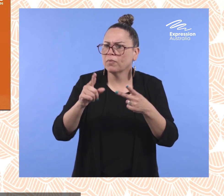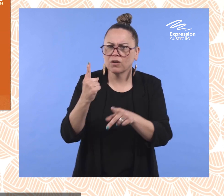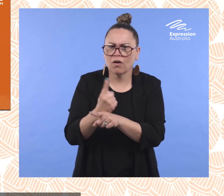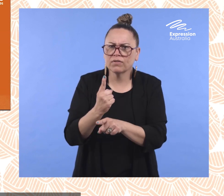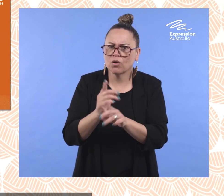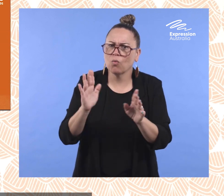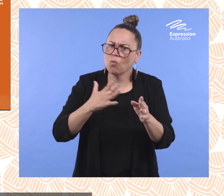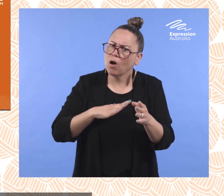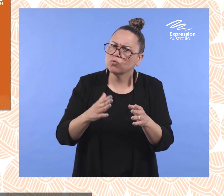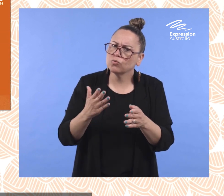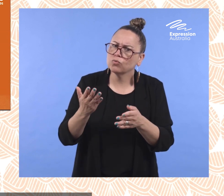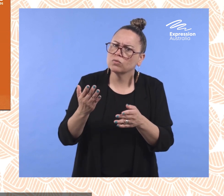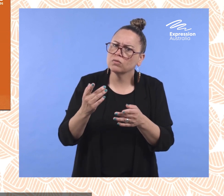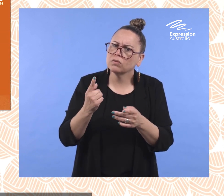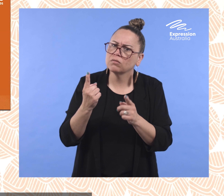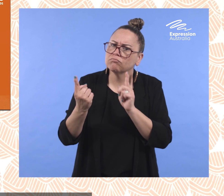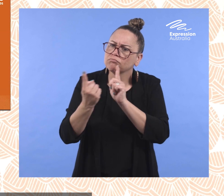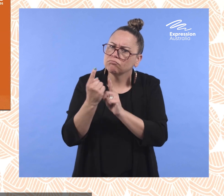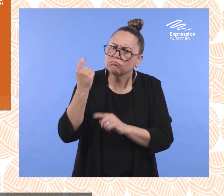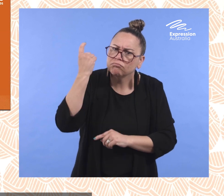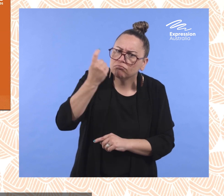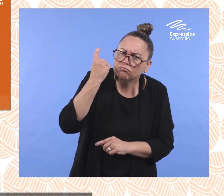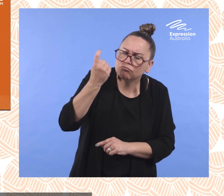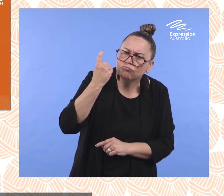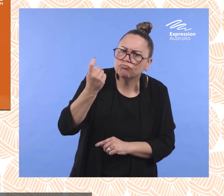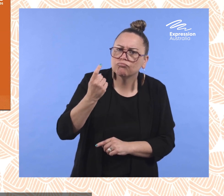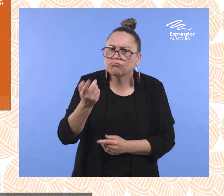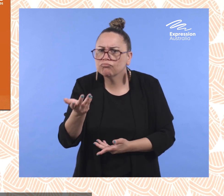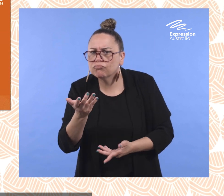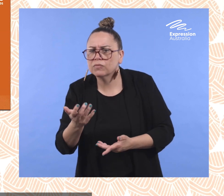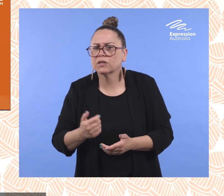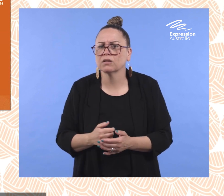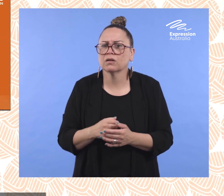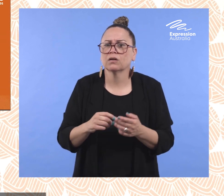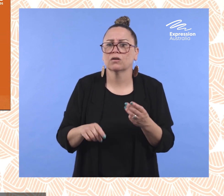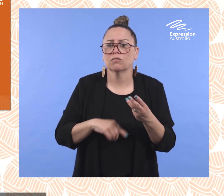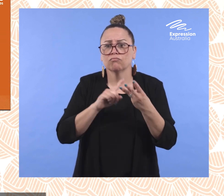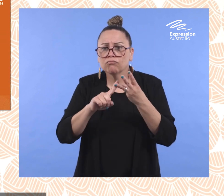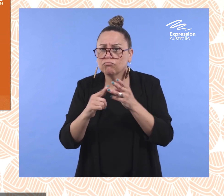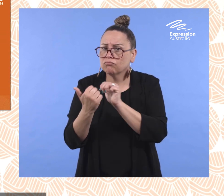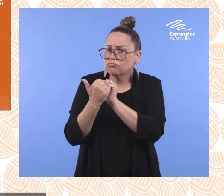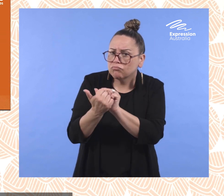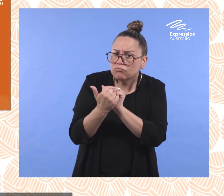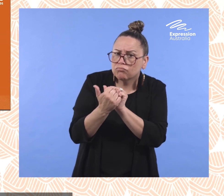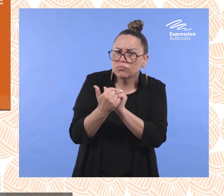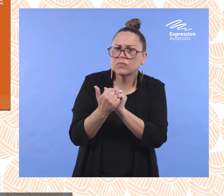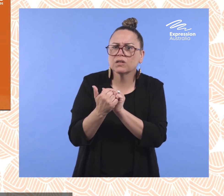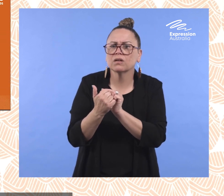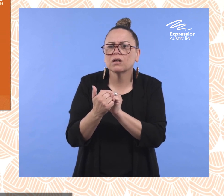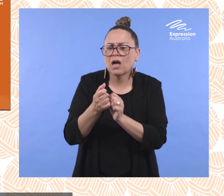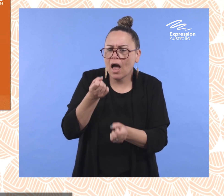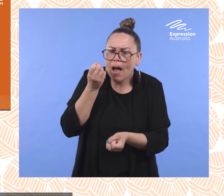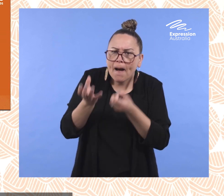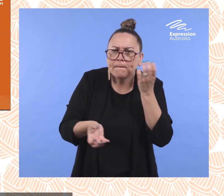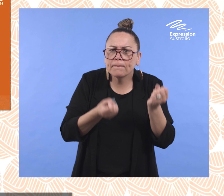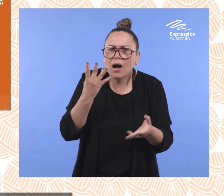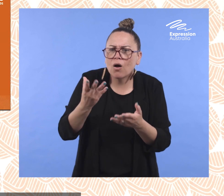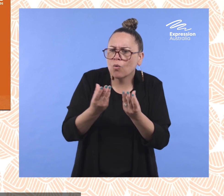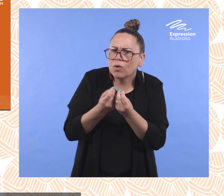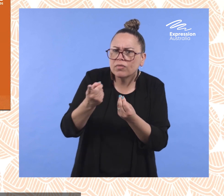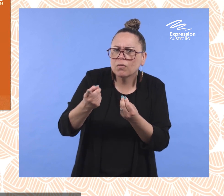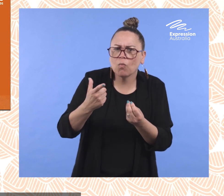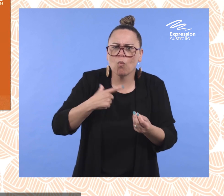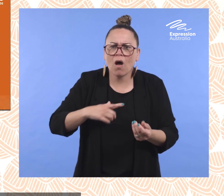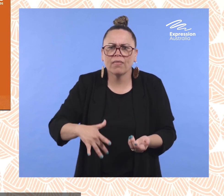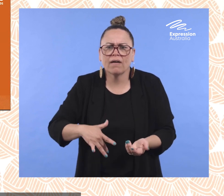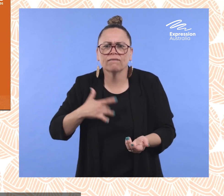down the conversation. I wanted to approach it with curiosity. So in reconciling, I sort of unpacked with them more, you